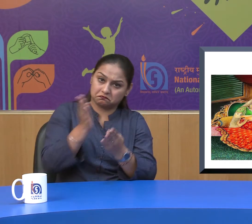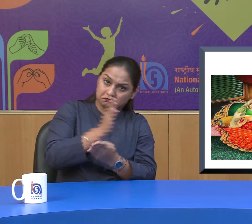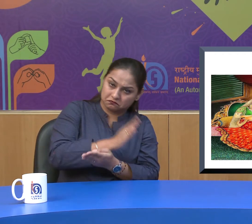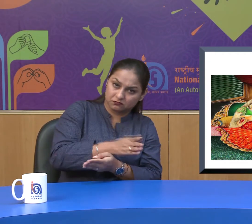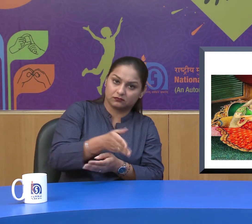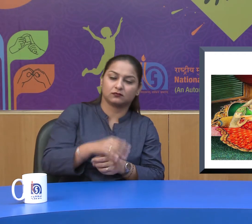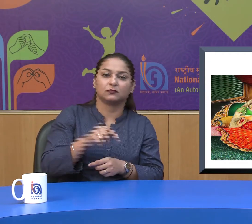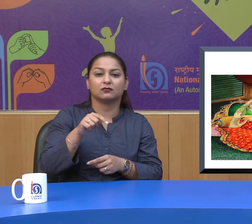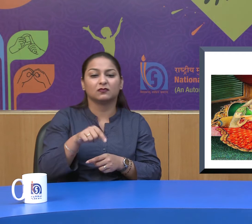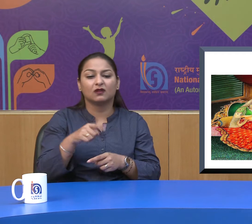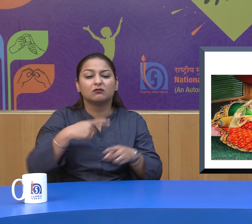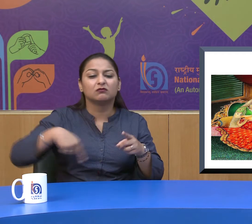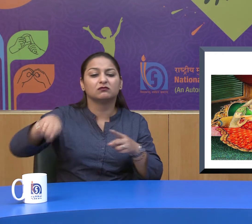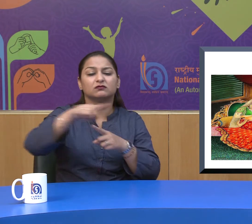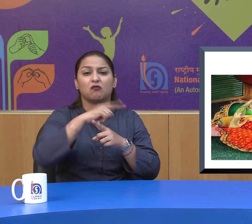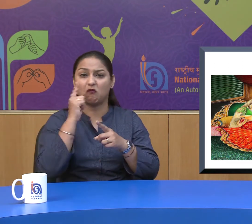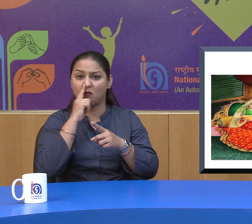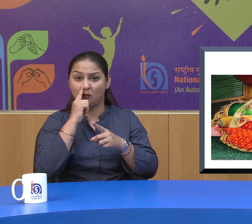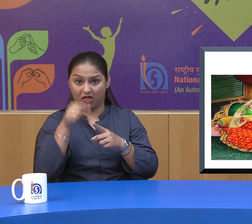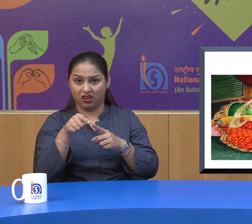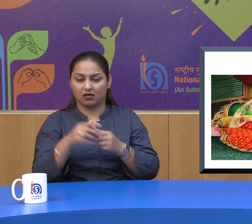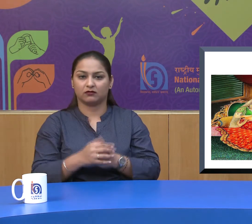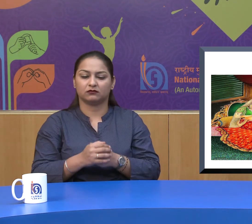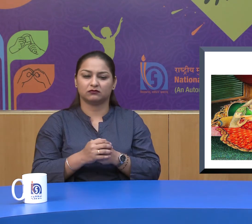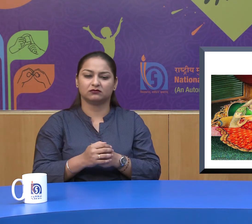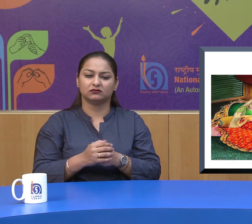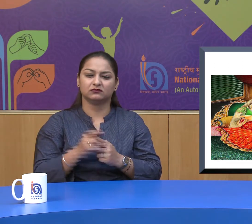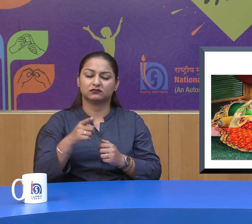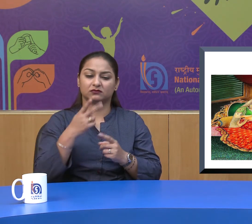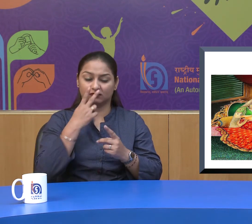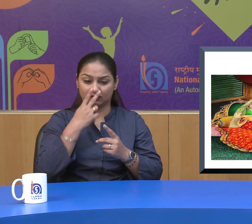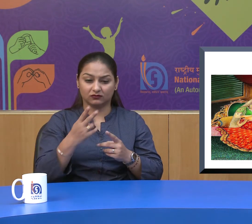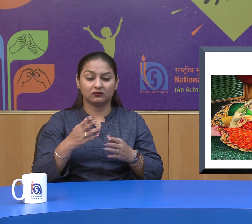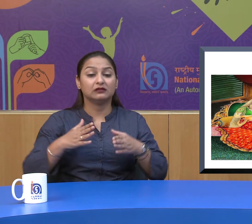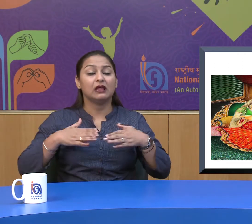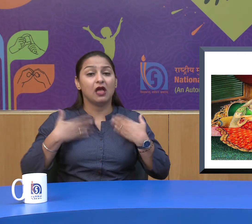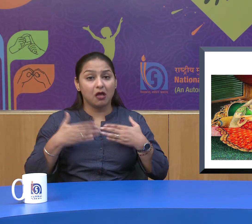the condition of women had little to be happy about.